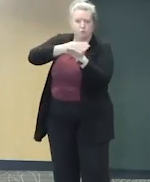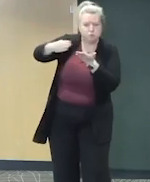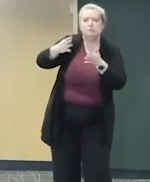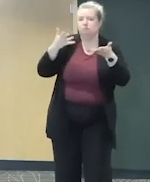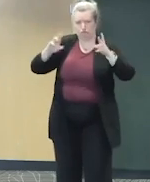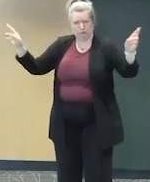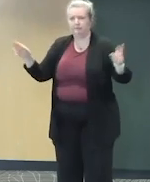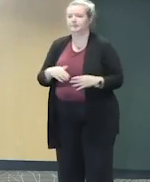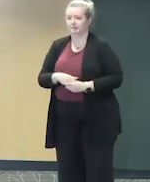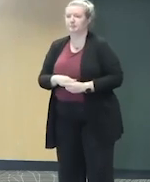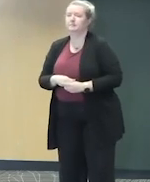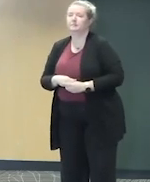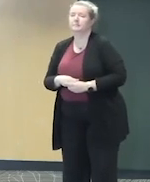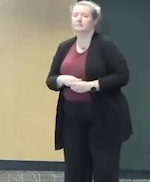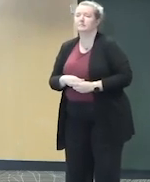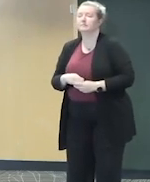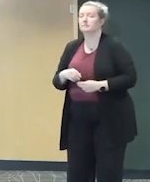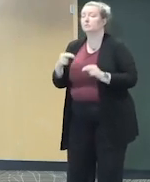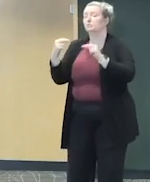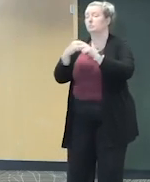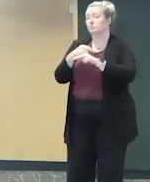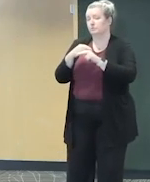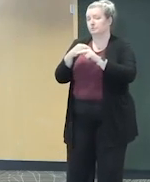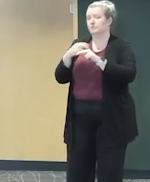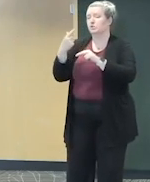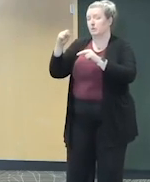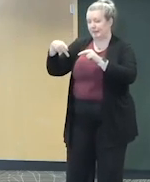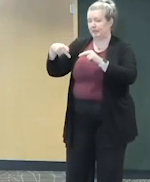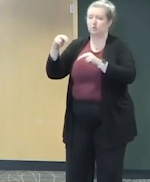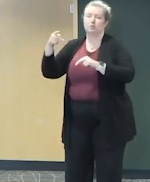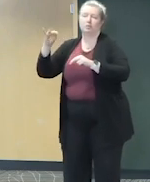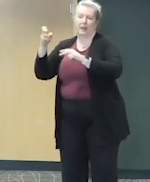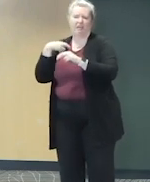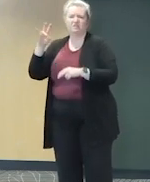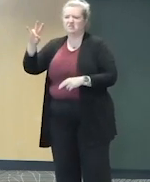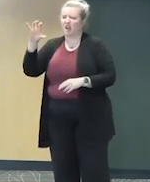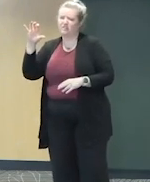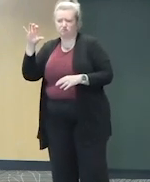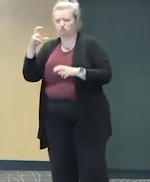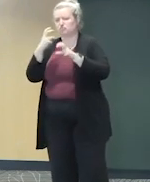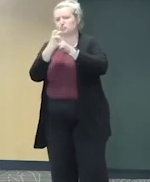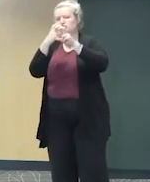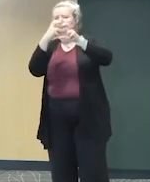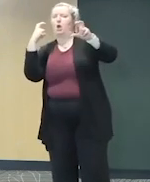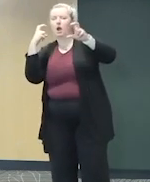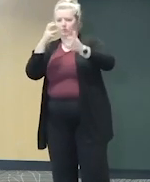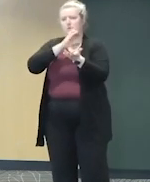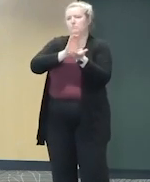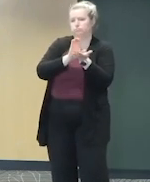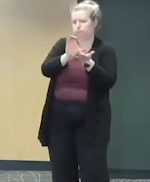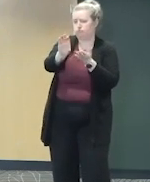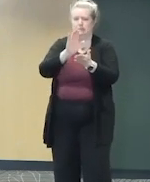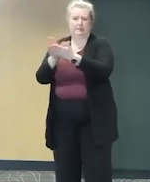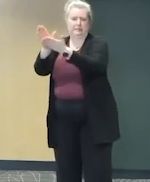over 700 pieces of equipment will be deployed. We, of course, ask that you not drive, but if you absolutely have to